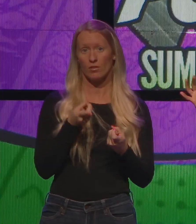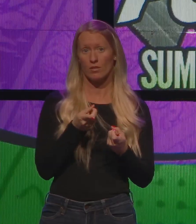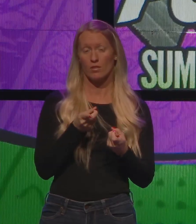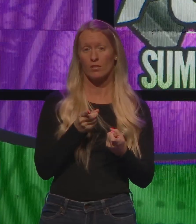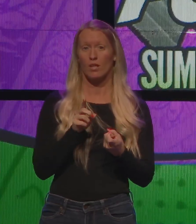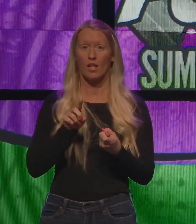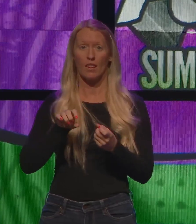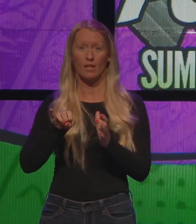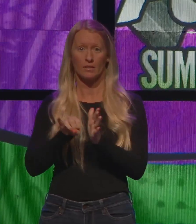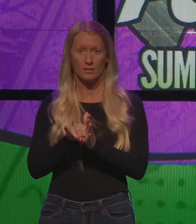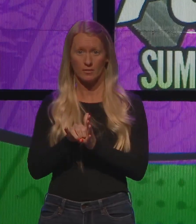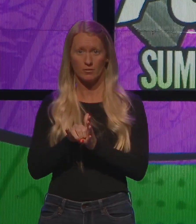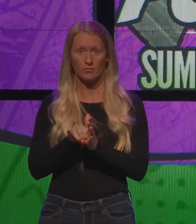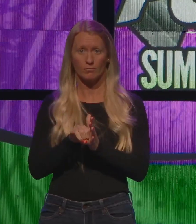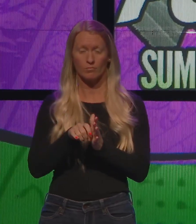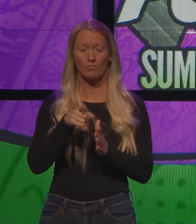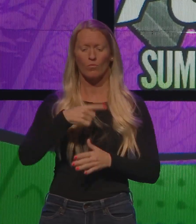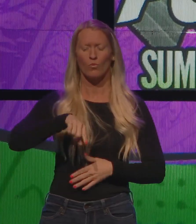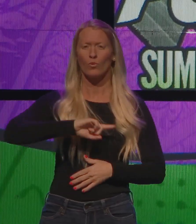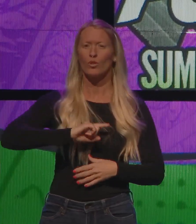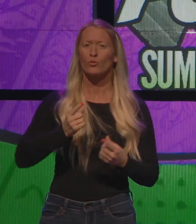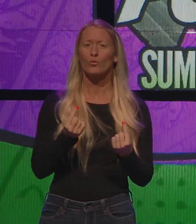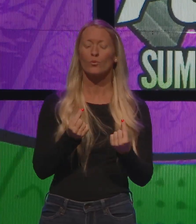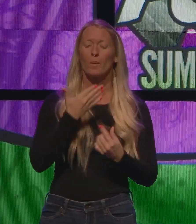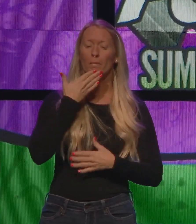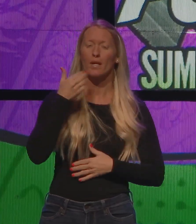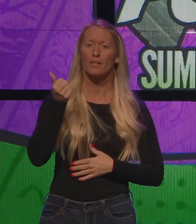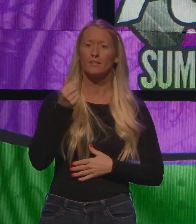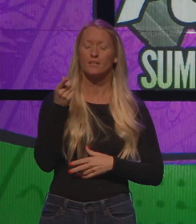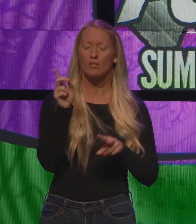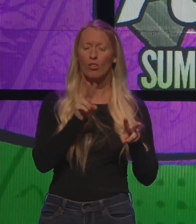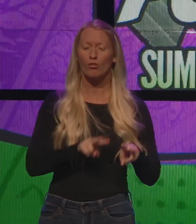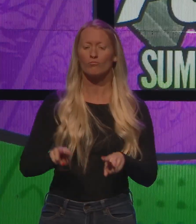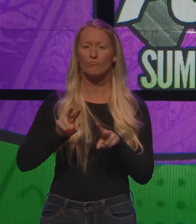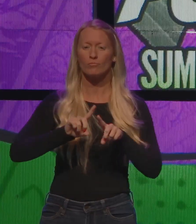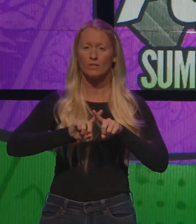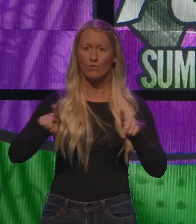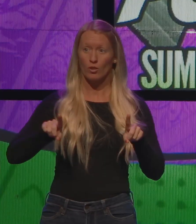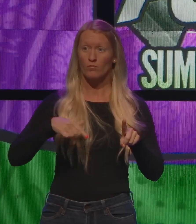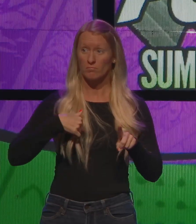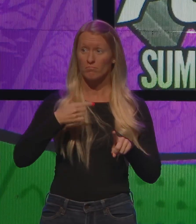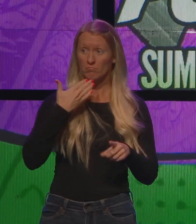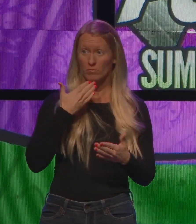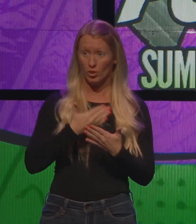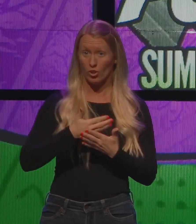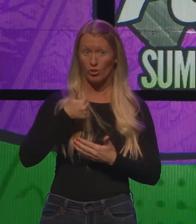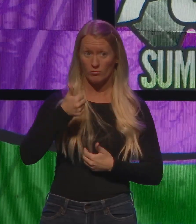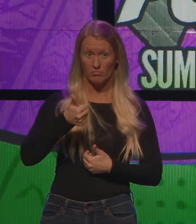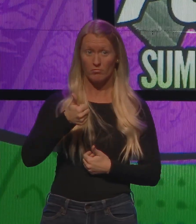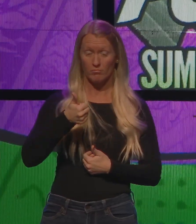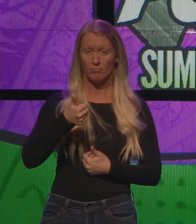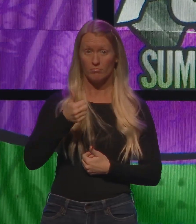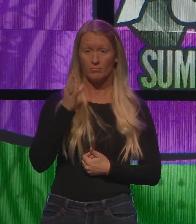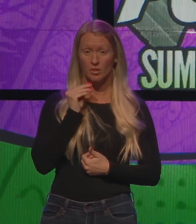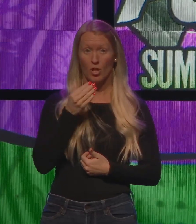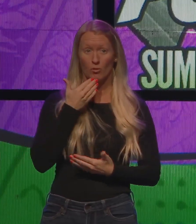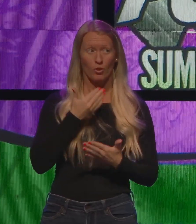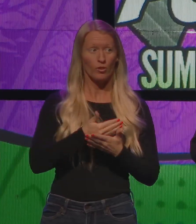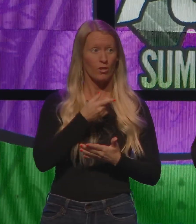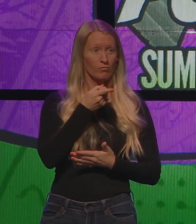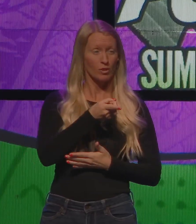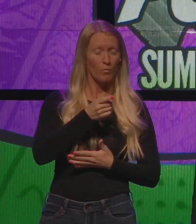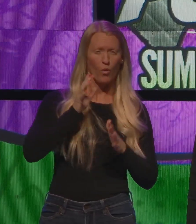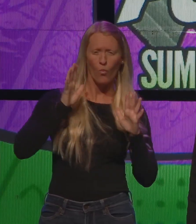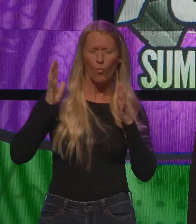best this morning to look at maybe something different. How does that sound? Does that sound okay? Oh, I got a woo. Somebody is